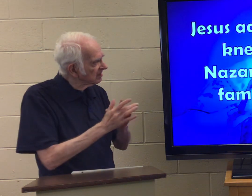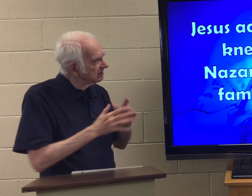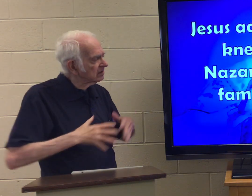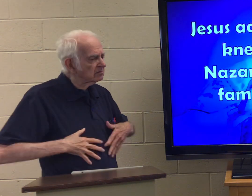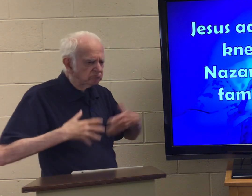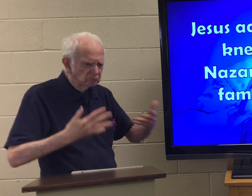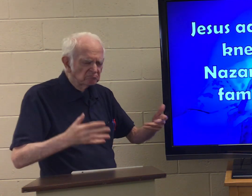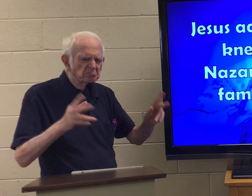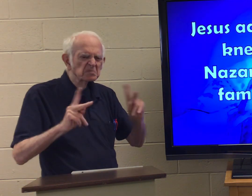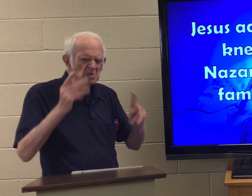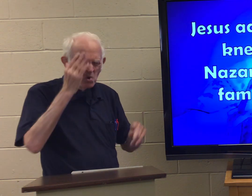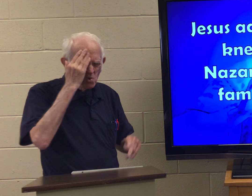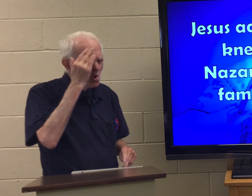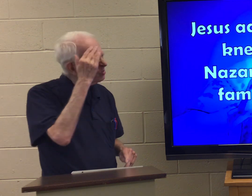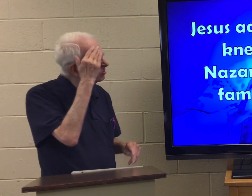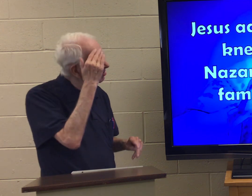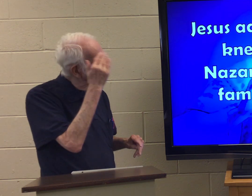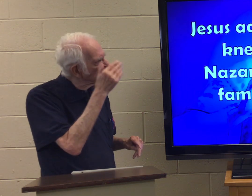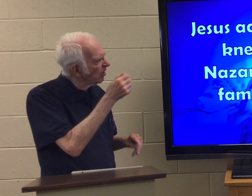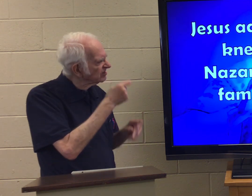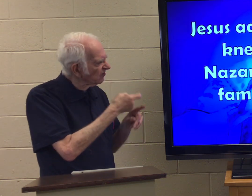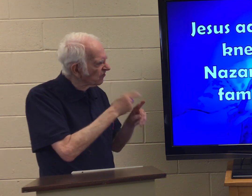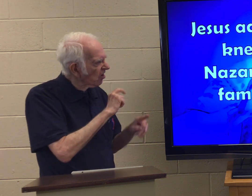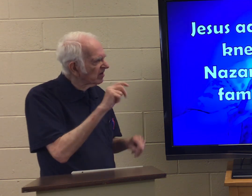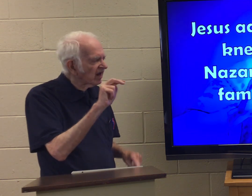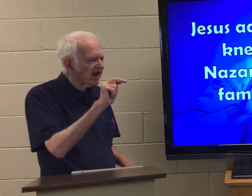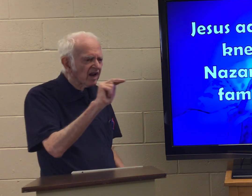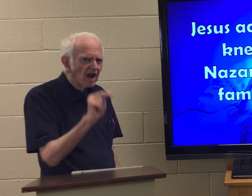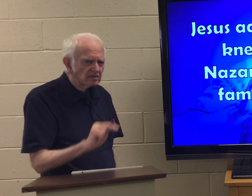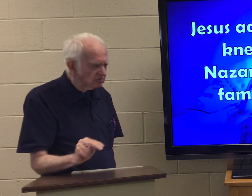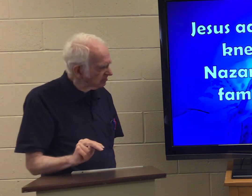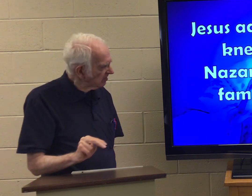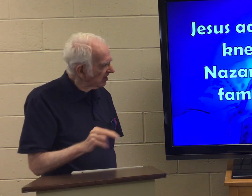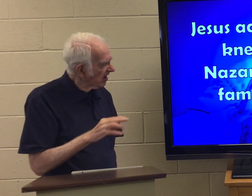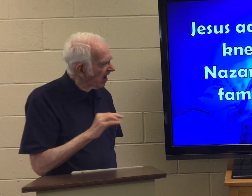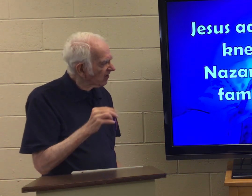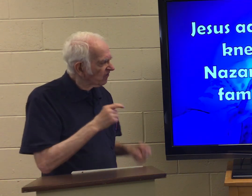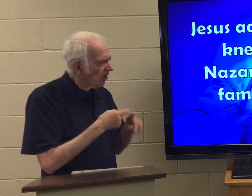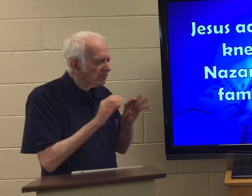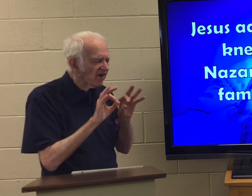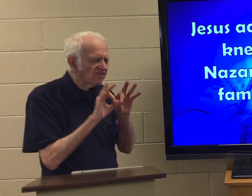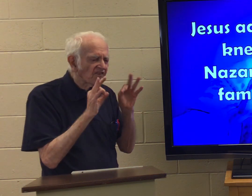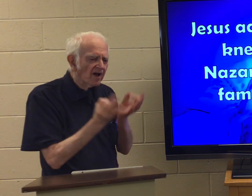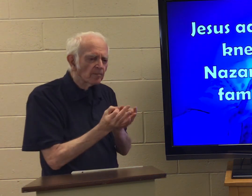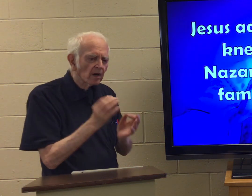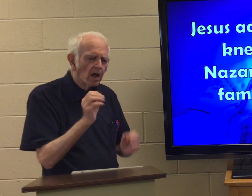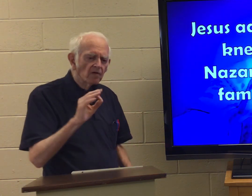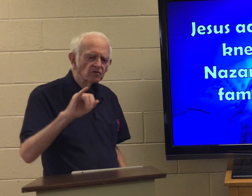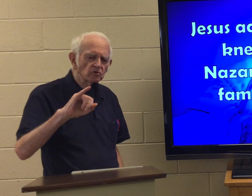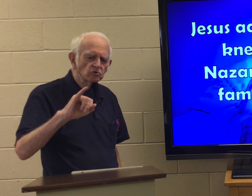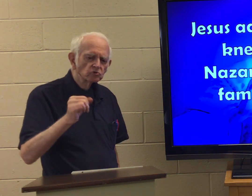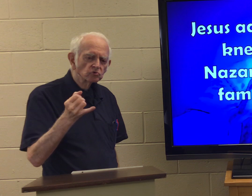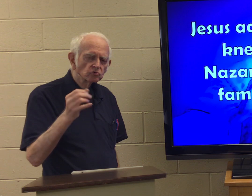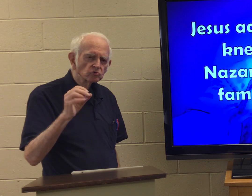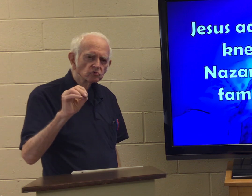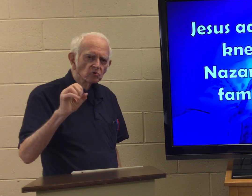Jesus admitted the people knew that he was from Nazareth and from the family of Joseph the carpenter.